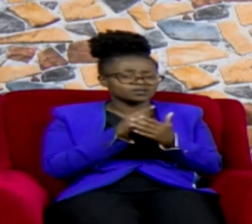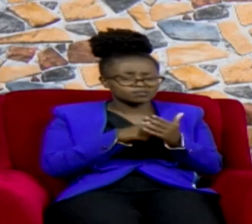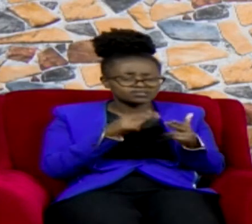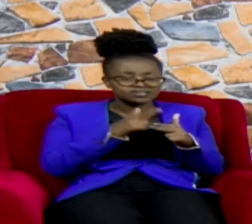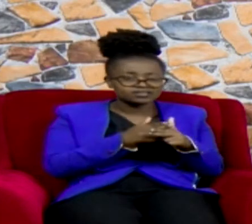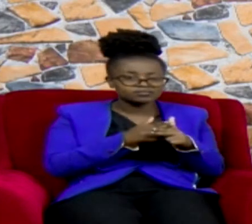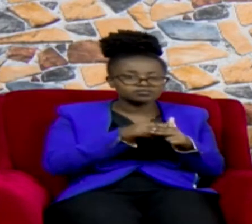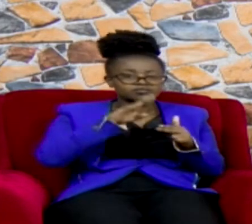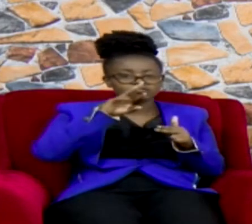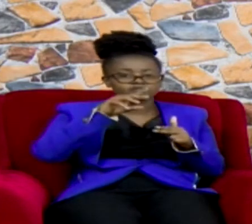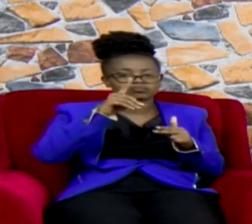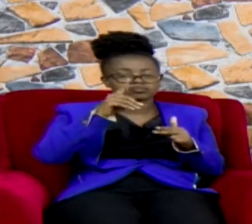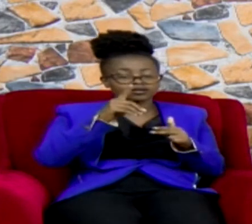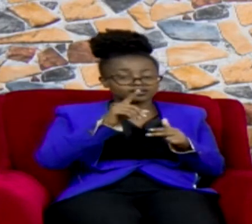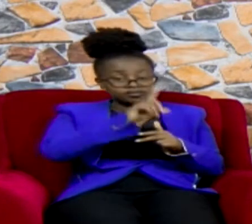brother's name?